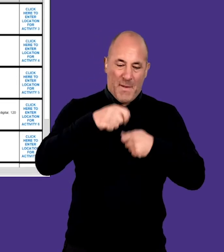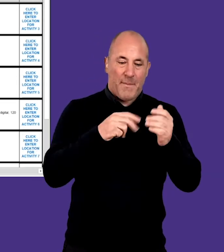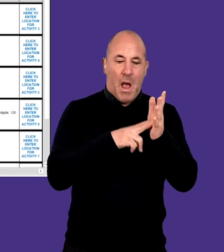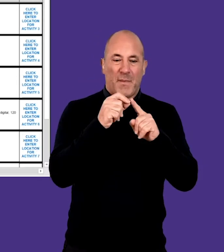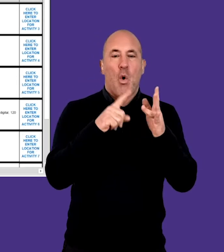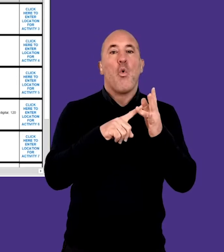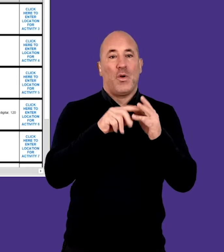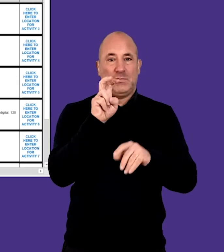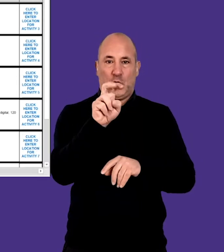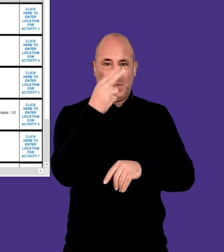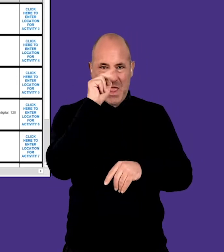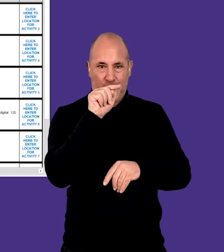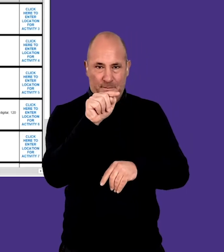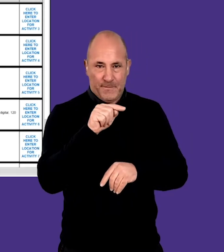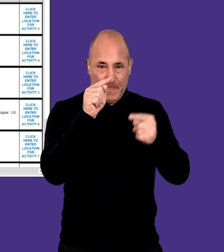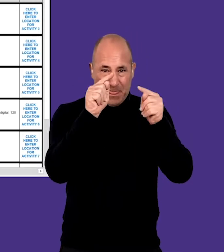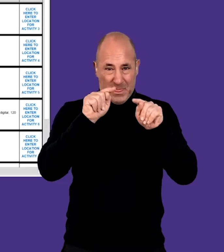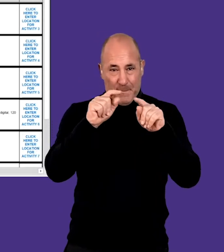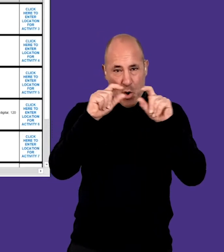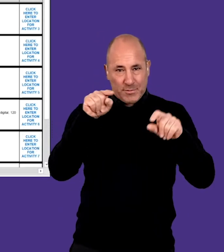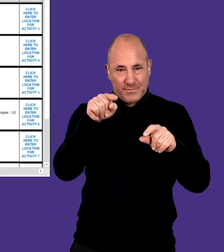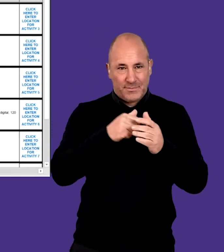NPO. And in this box here,